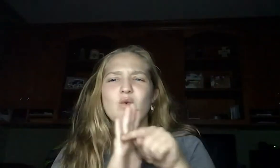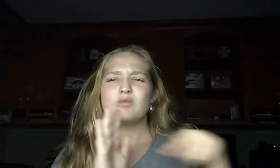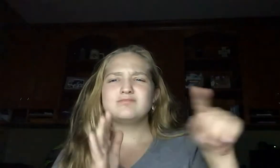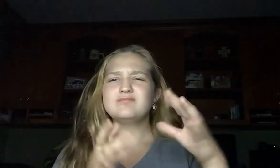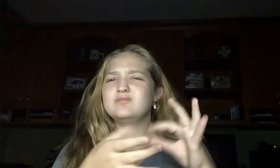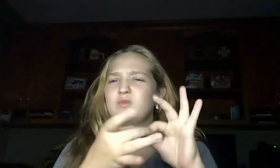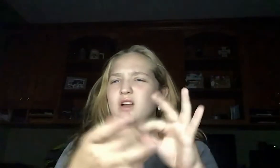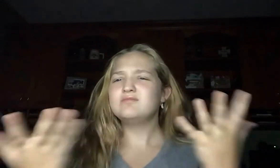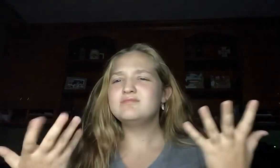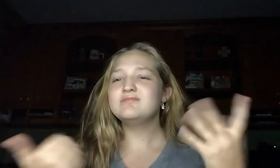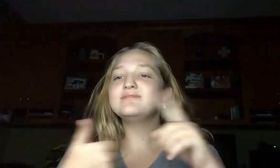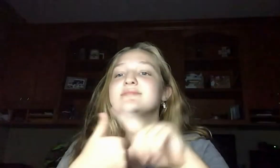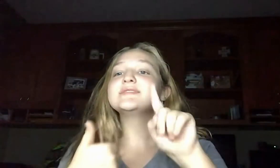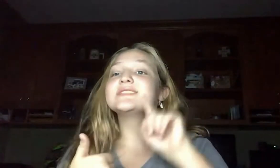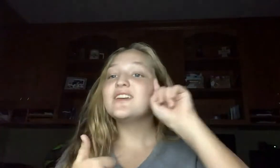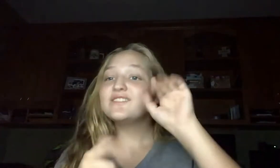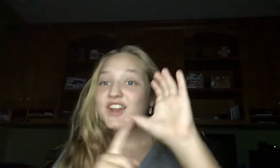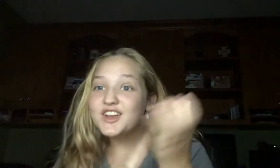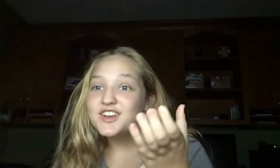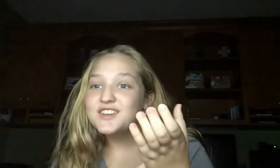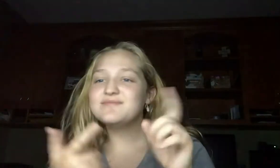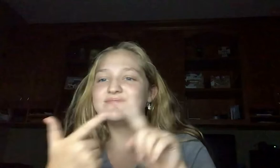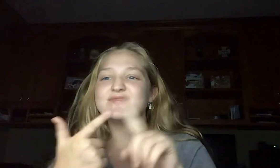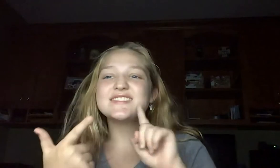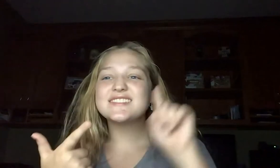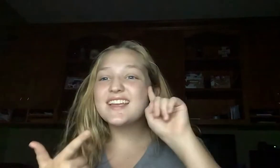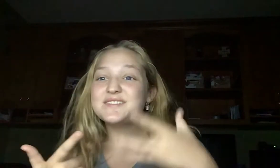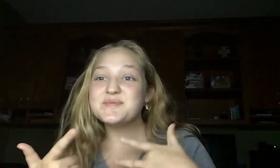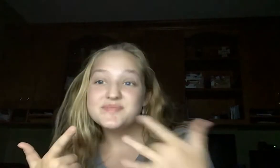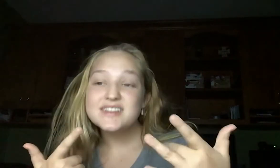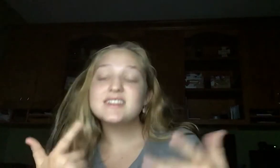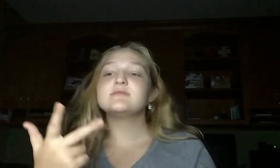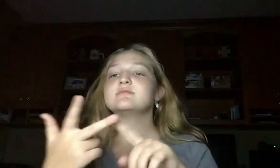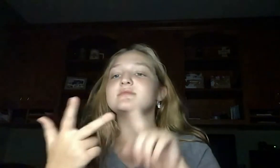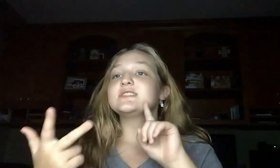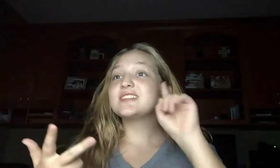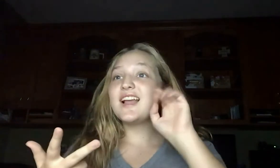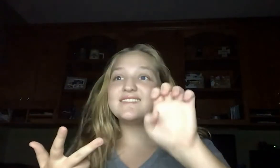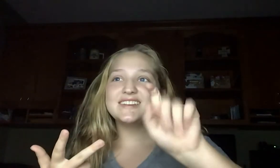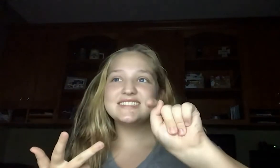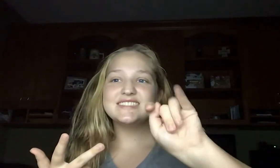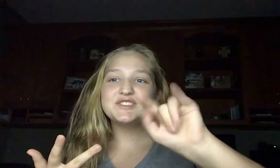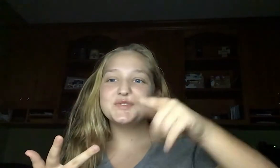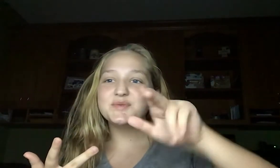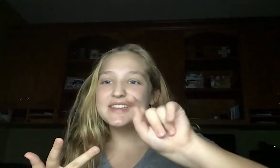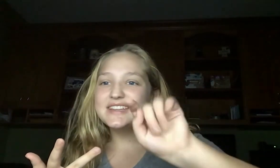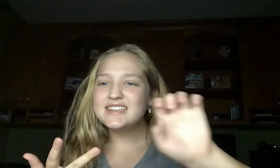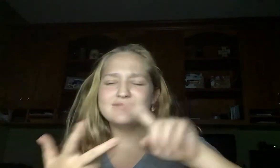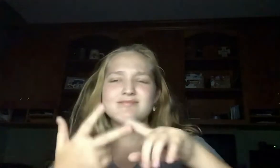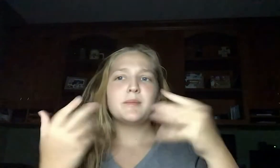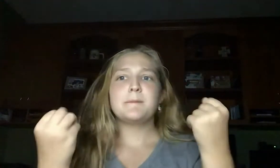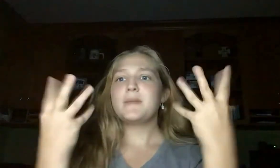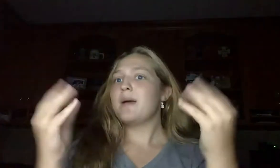video clips, you are going to see information about Deaf culture, Deaf Bing, Deaf etiquette, and much, much more.